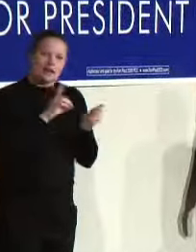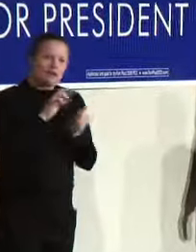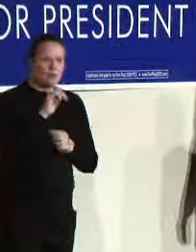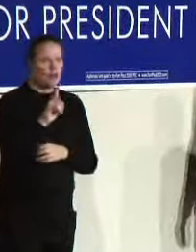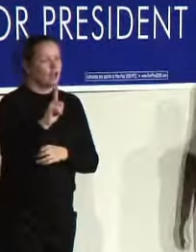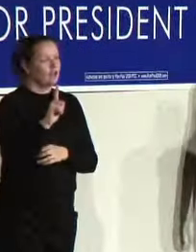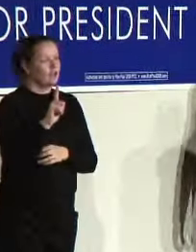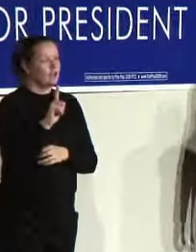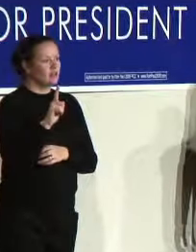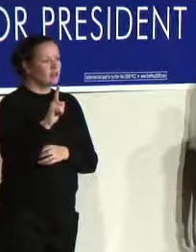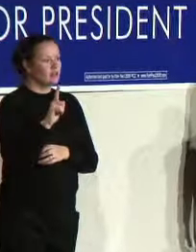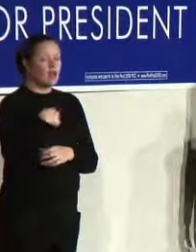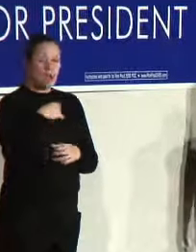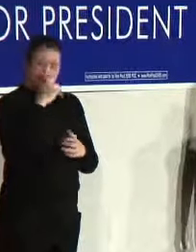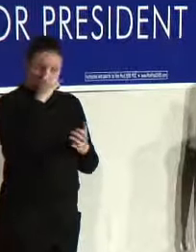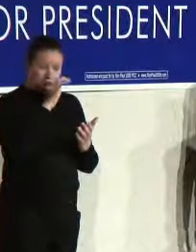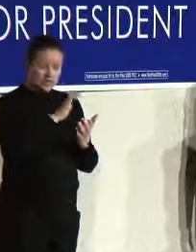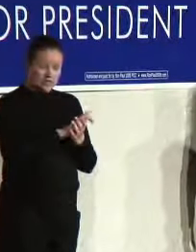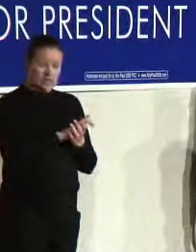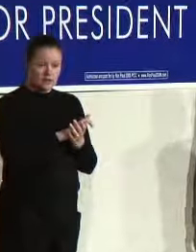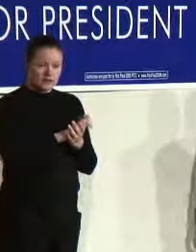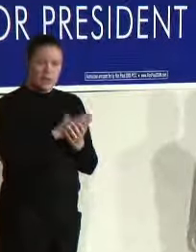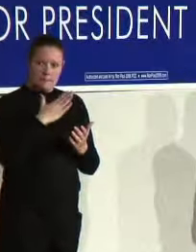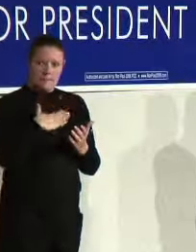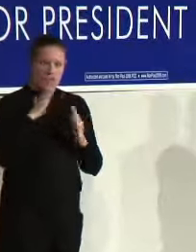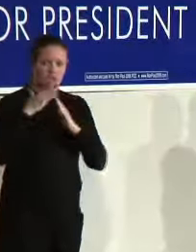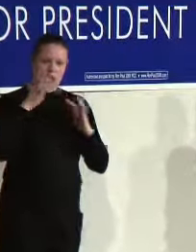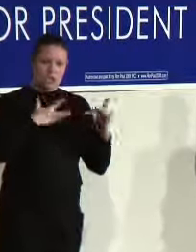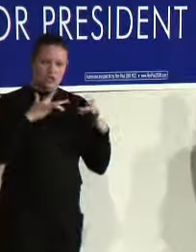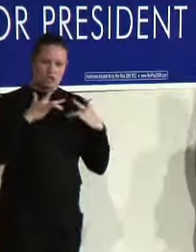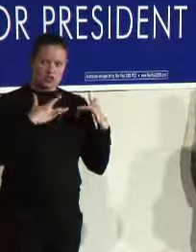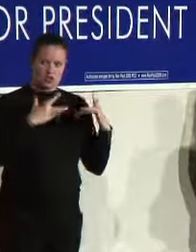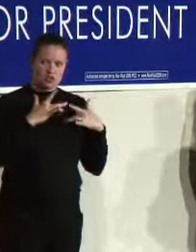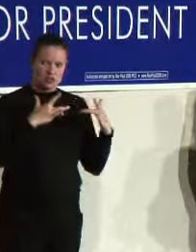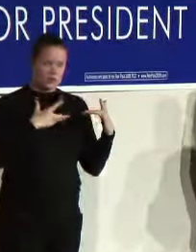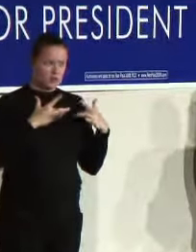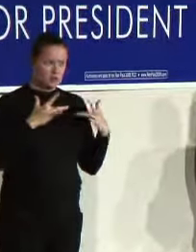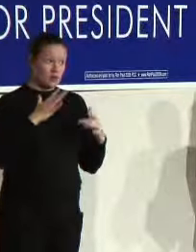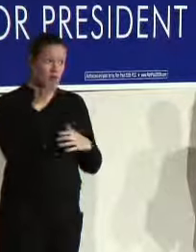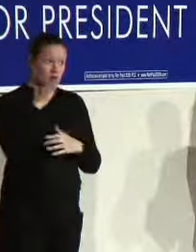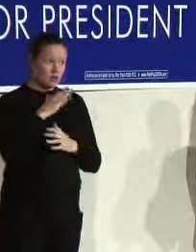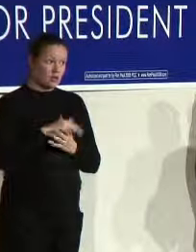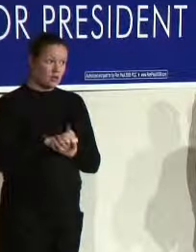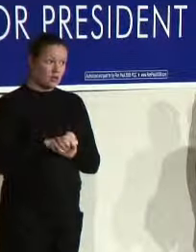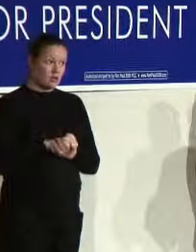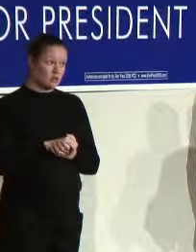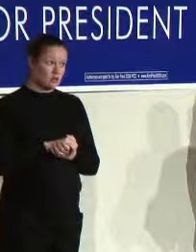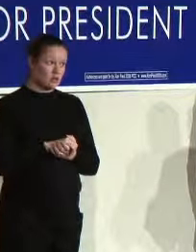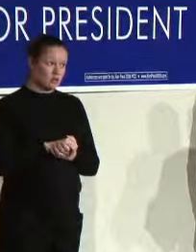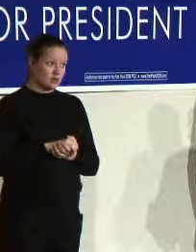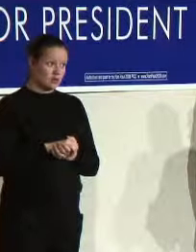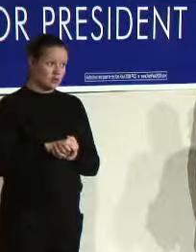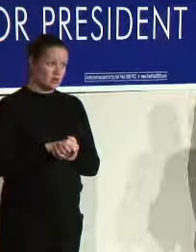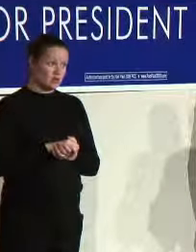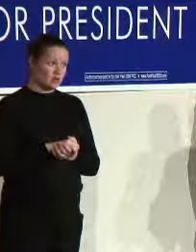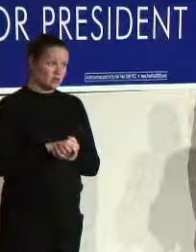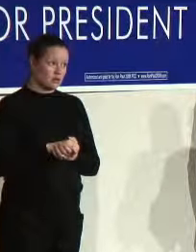This is something I consider of great concern to me and many that I know. I just want to know, will you not only support, but will you fight for a new